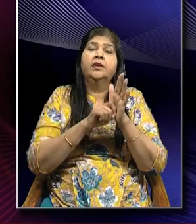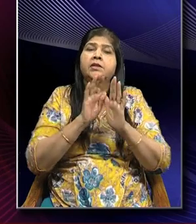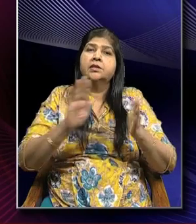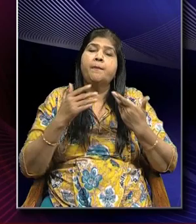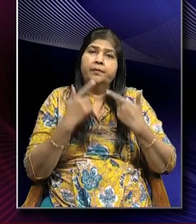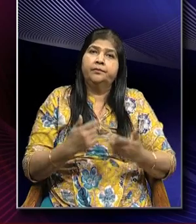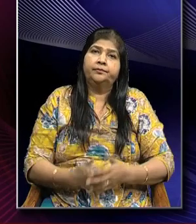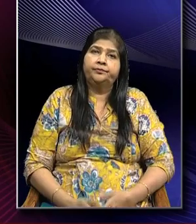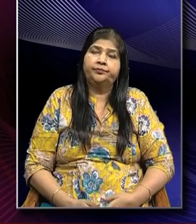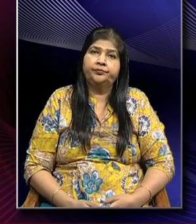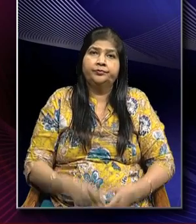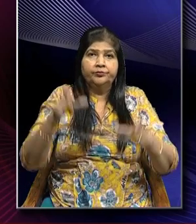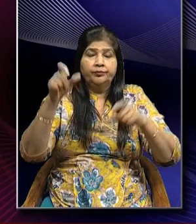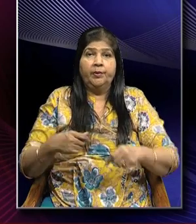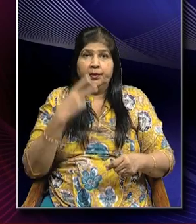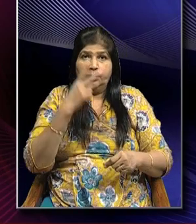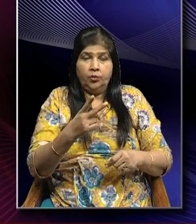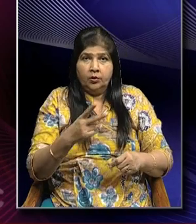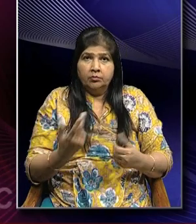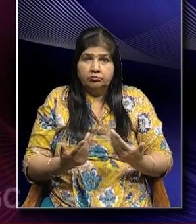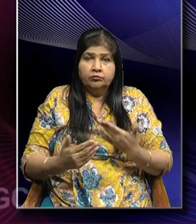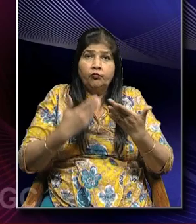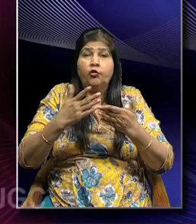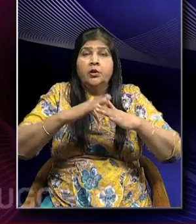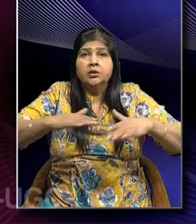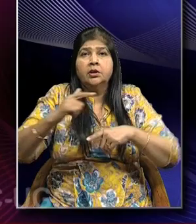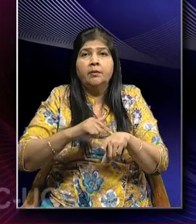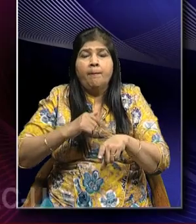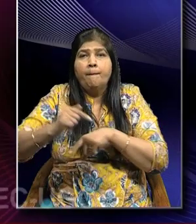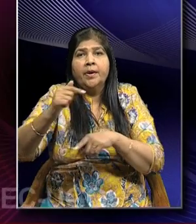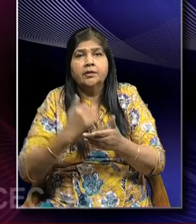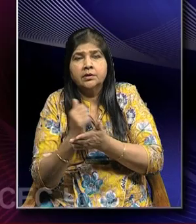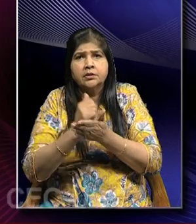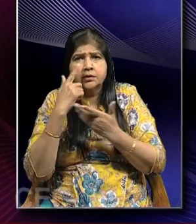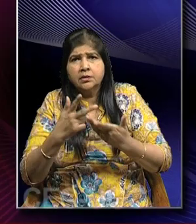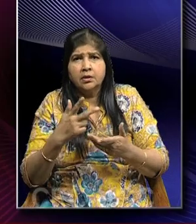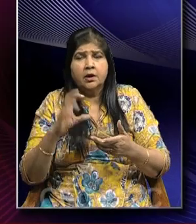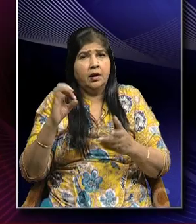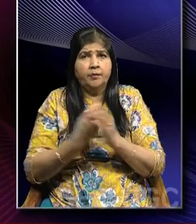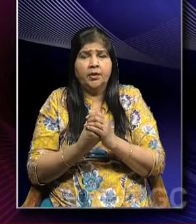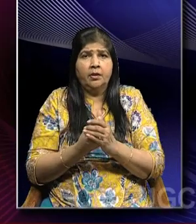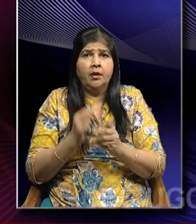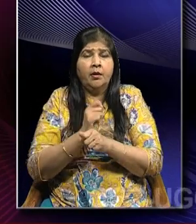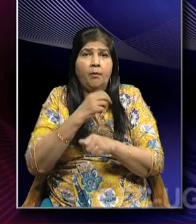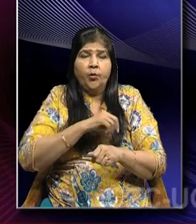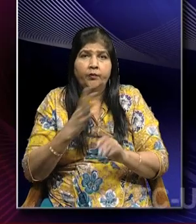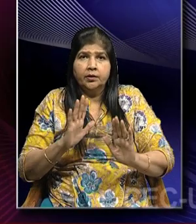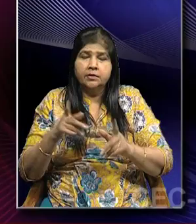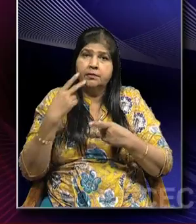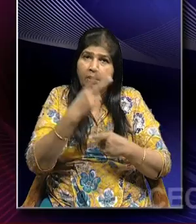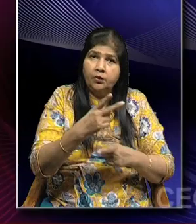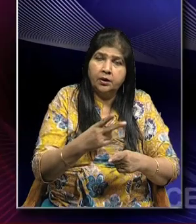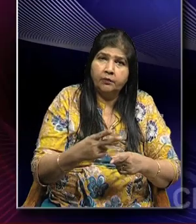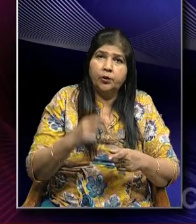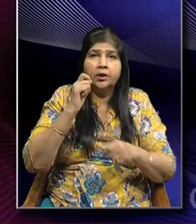simple, that people can look for the sustainable practices, that now the company is not only making profit but also looking